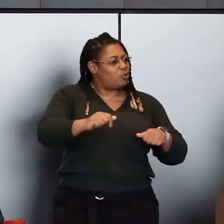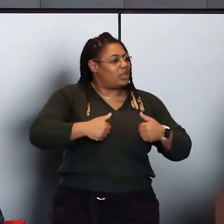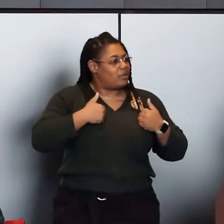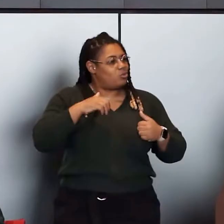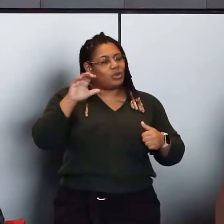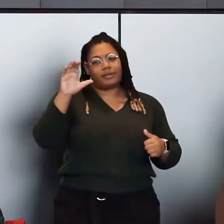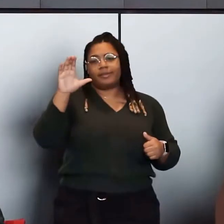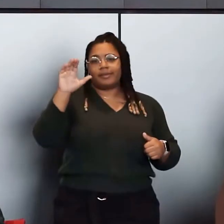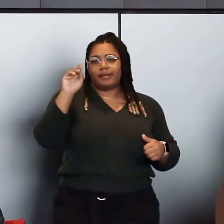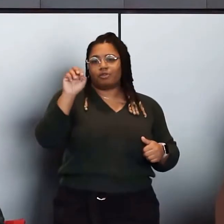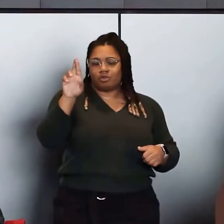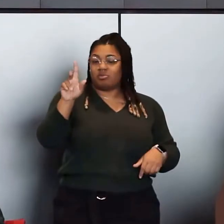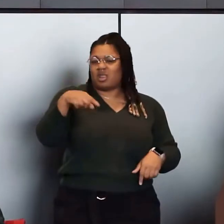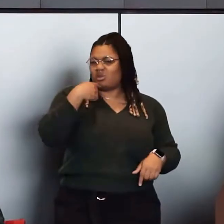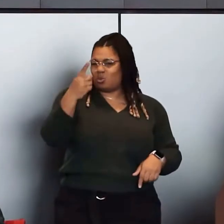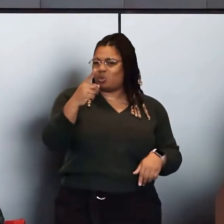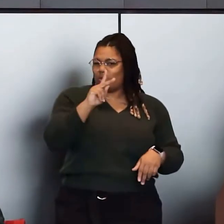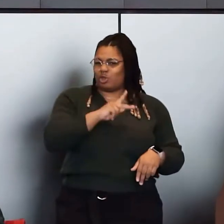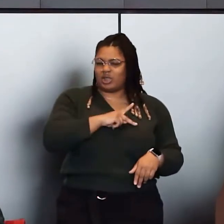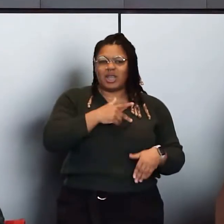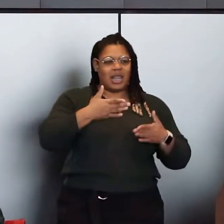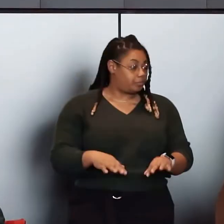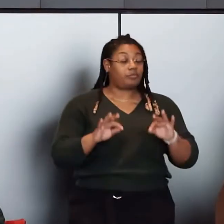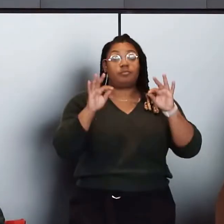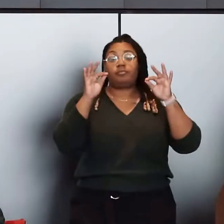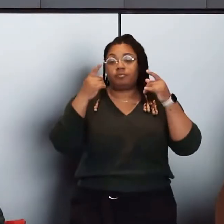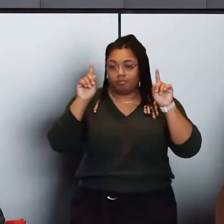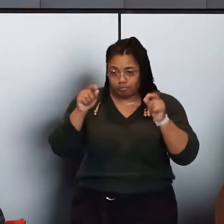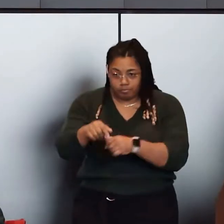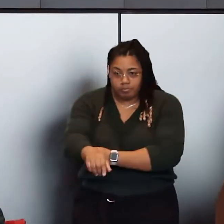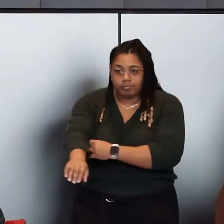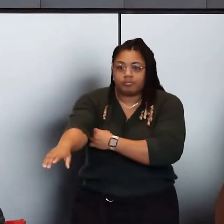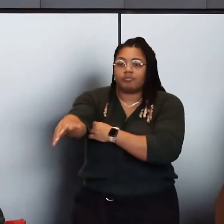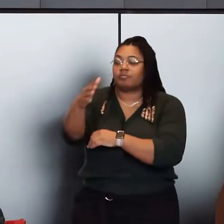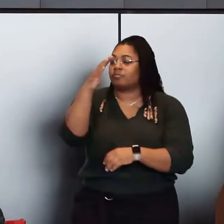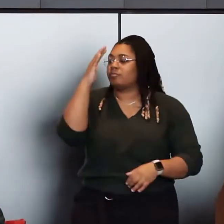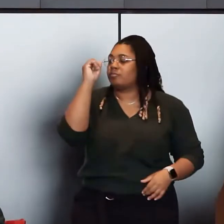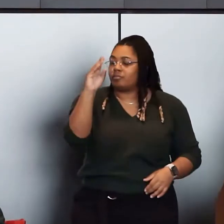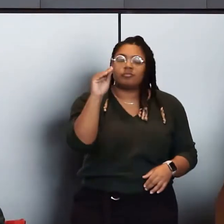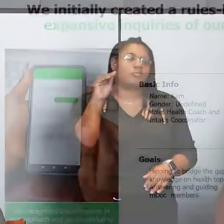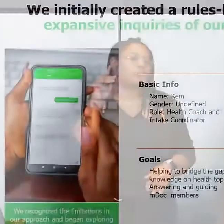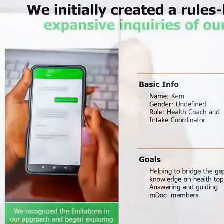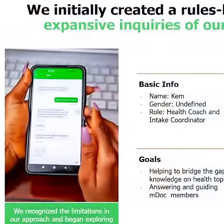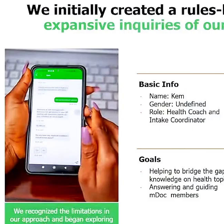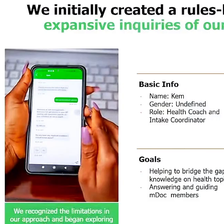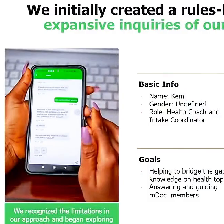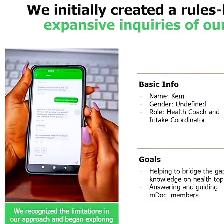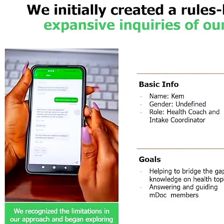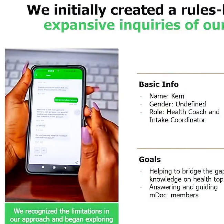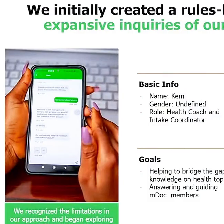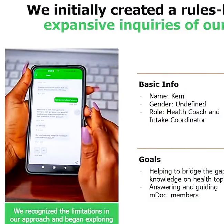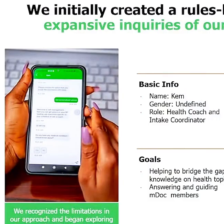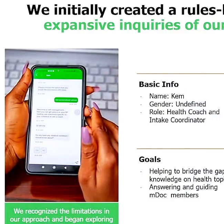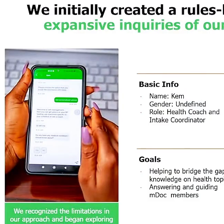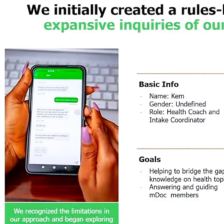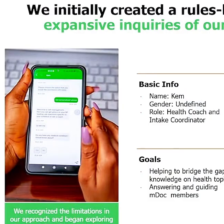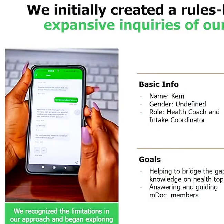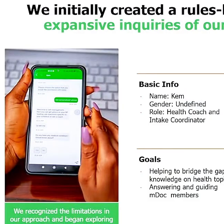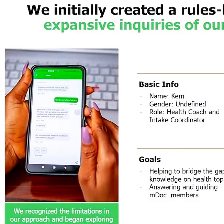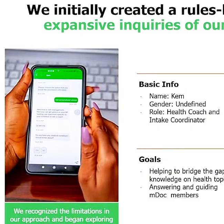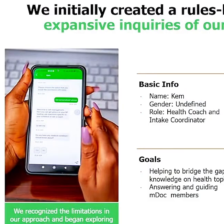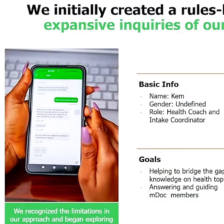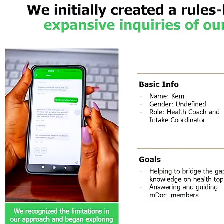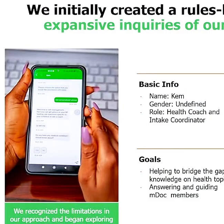you personally, it's allowed me to sleep better at night. Yeah, so how? So we, when COVID hit,